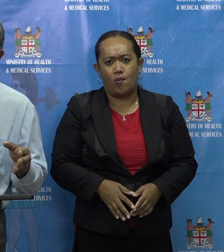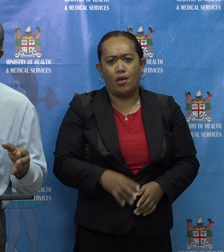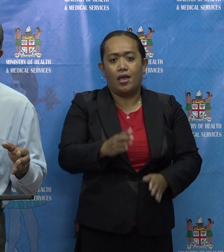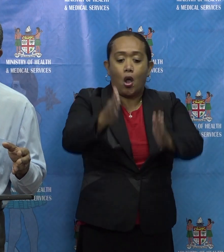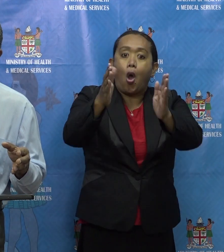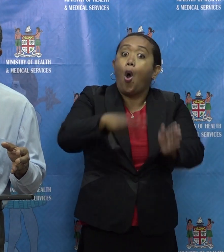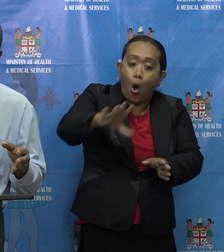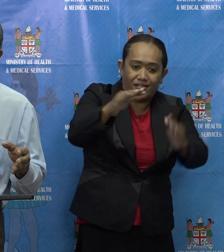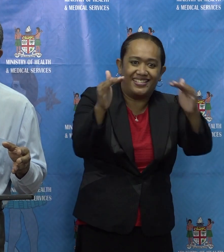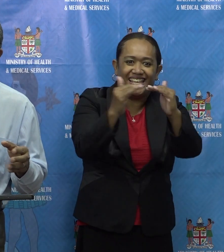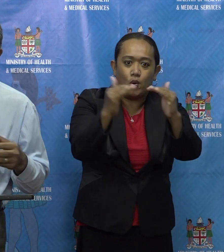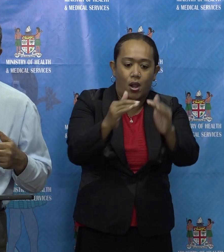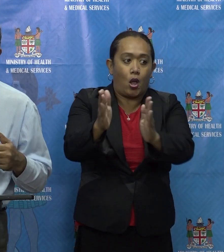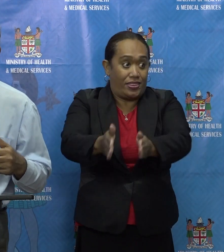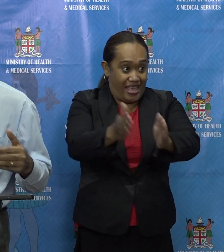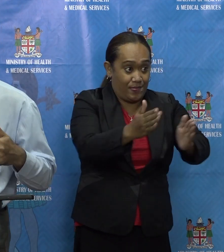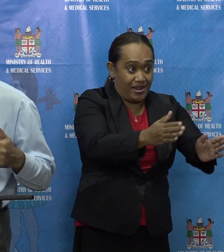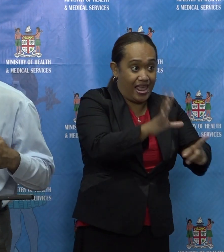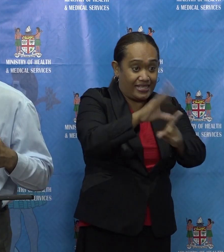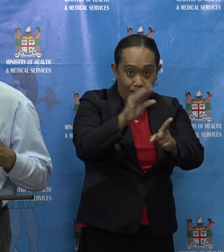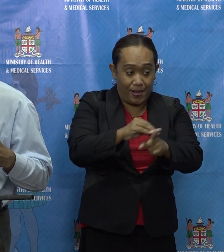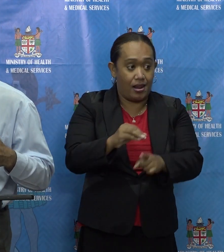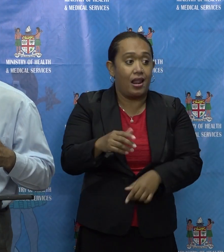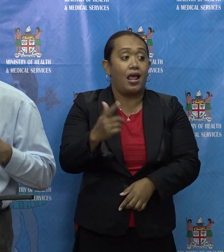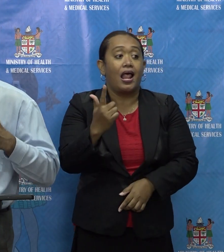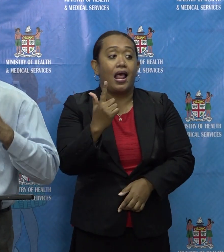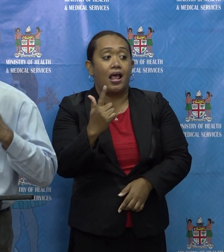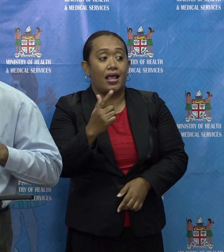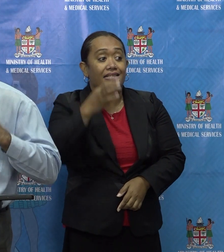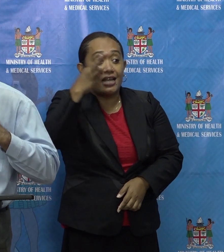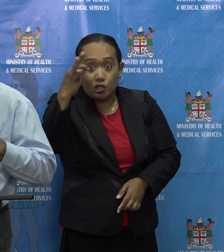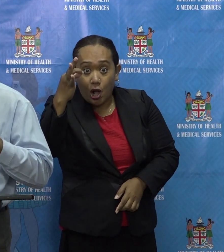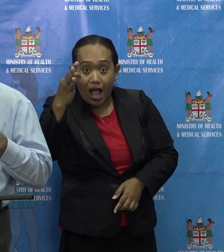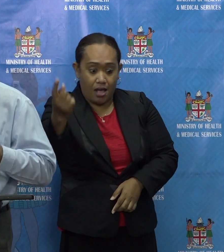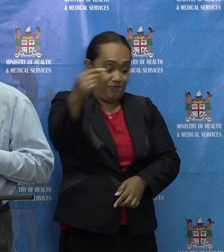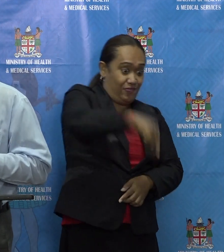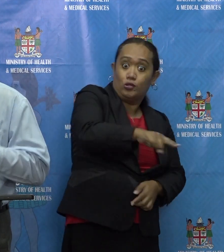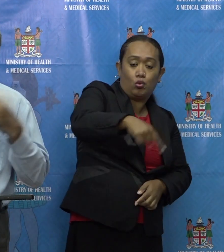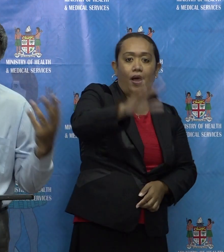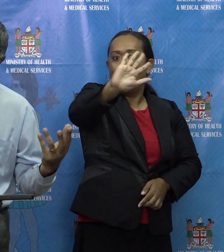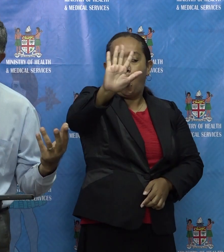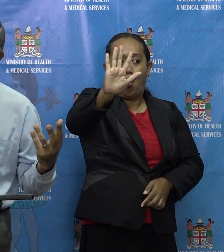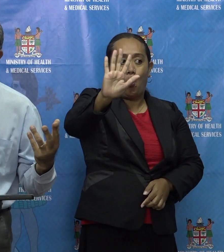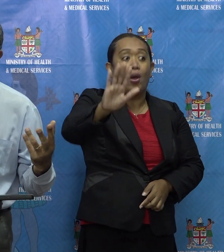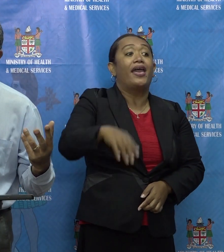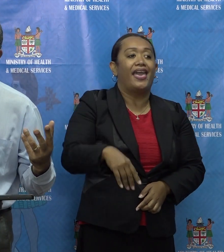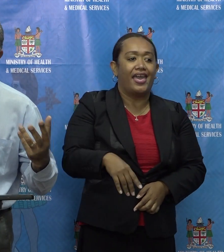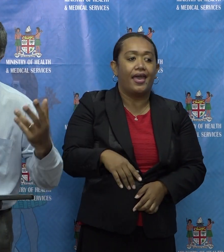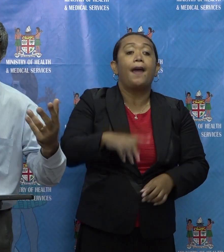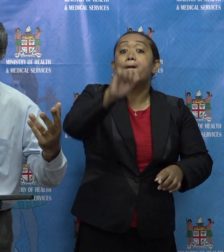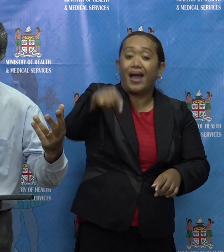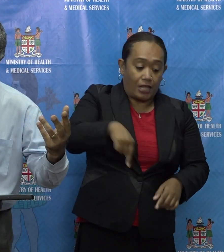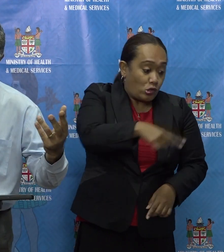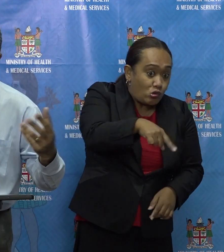non-containment. Okay? Given that we expect that there are certain risks that are equivalent, there's an outbreak in Lautoka, there's an outbreak in Suva,